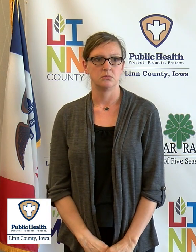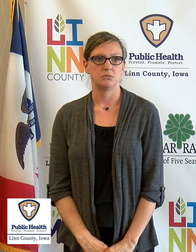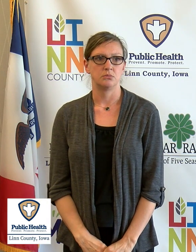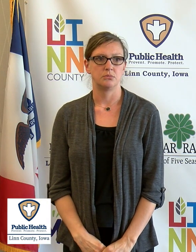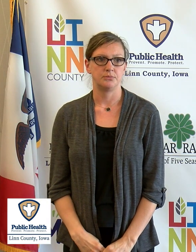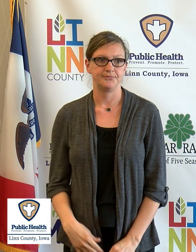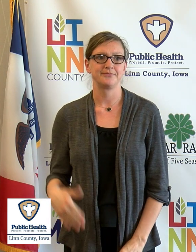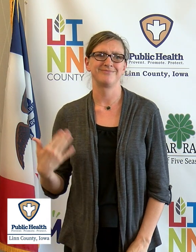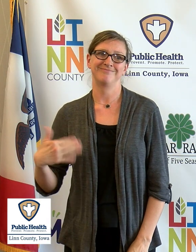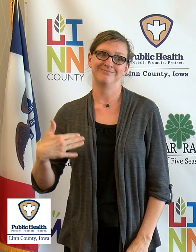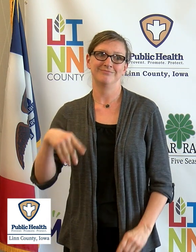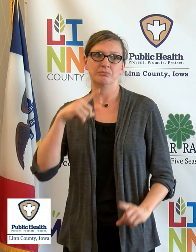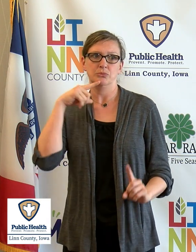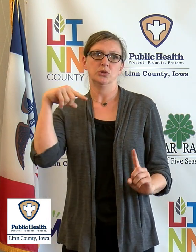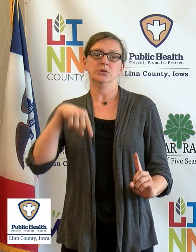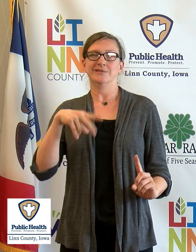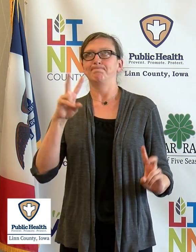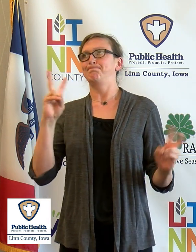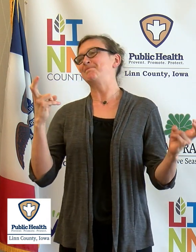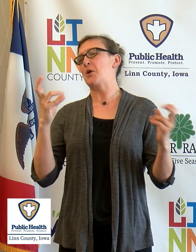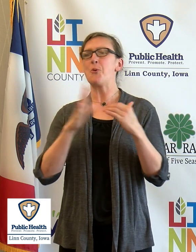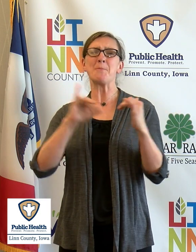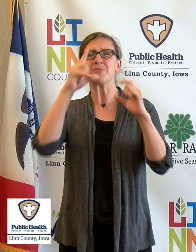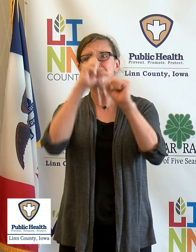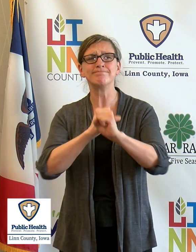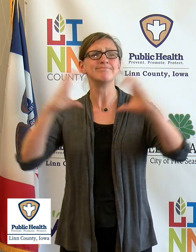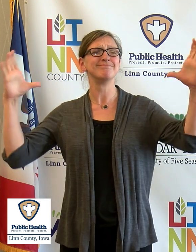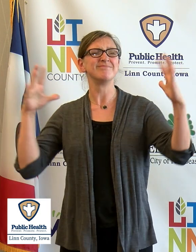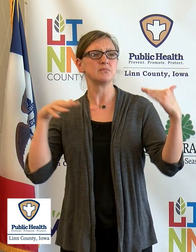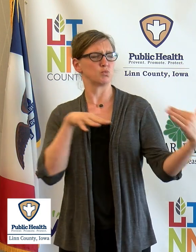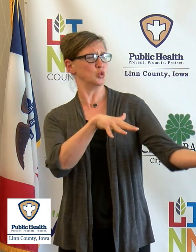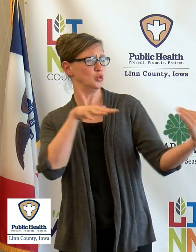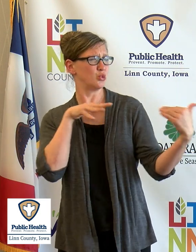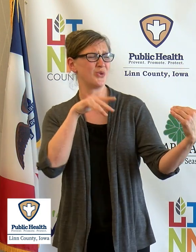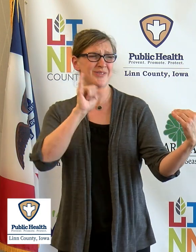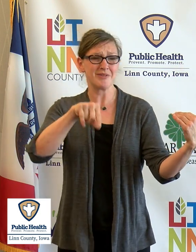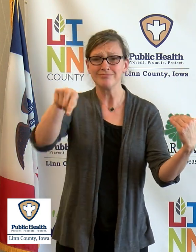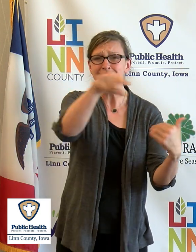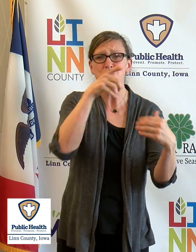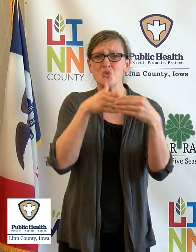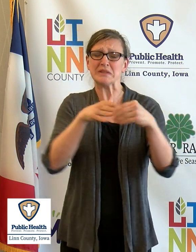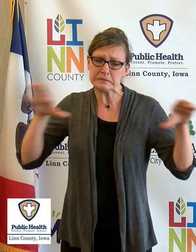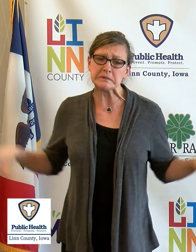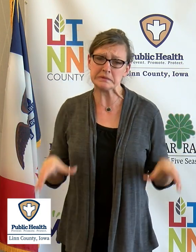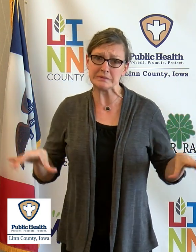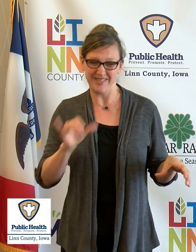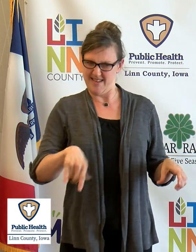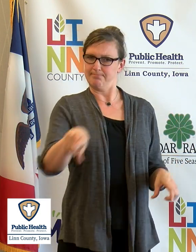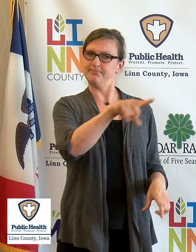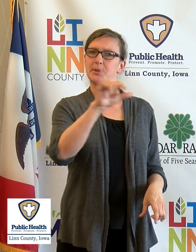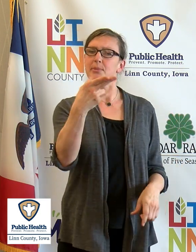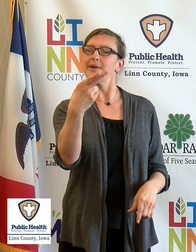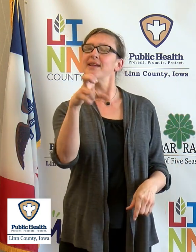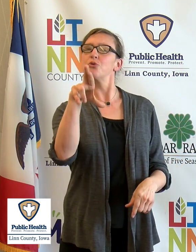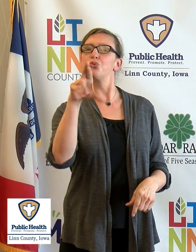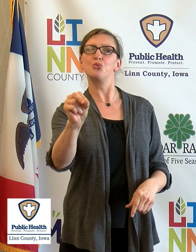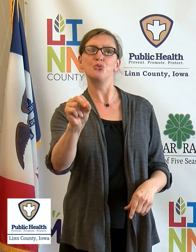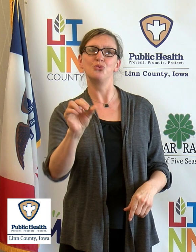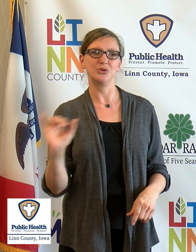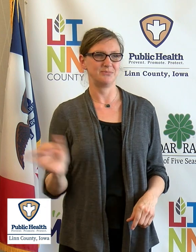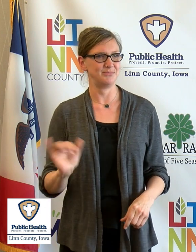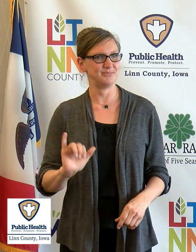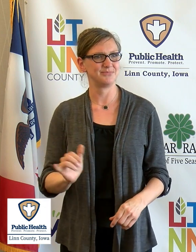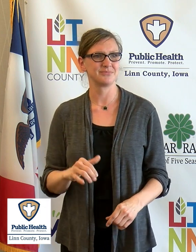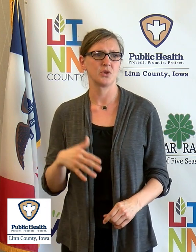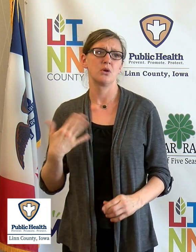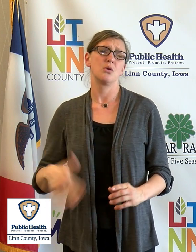on COVID-19, and they all deserve our gratitude and thanks. Today, we'd like to pay special tribute to the heroes who work